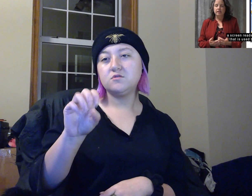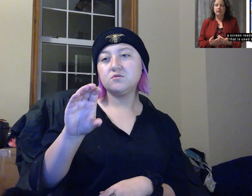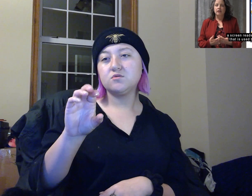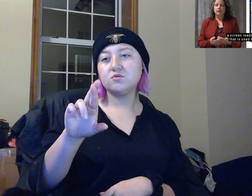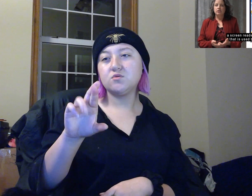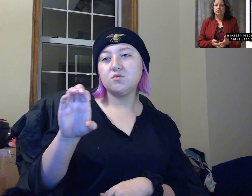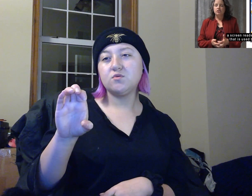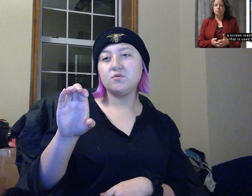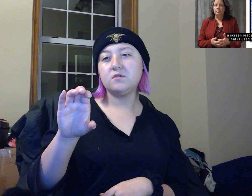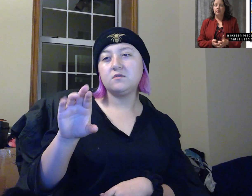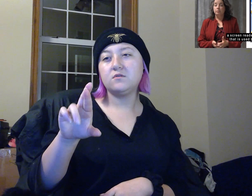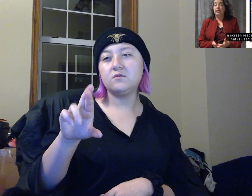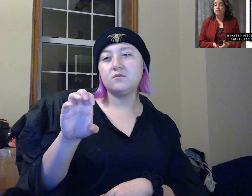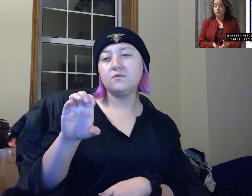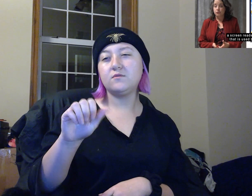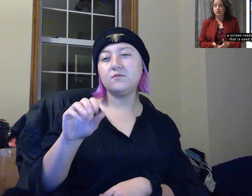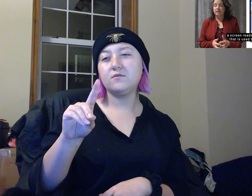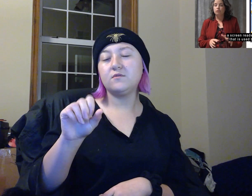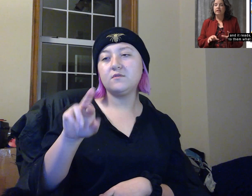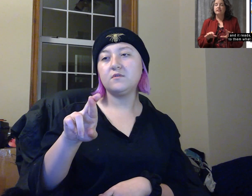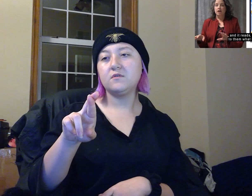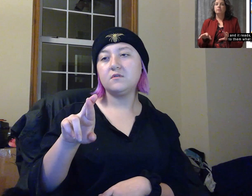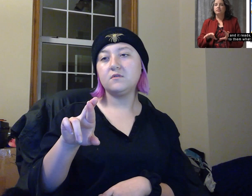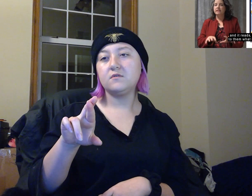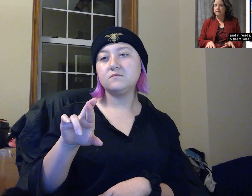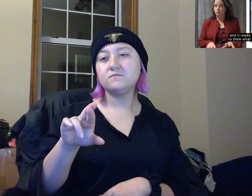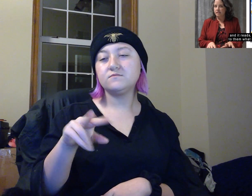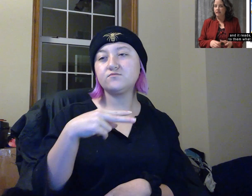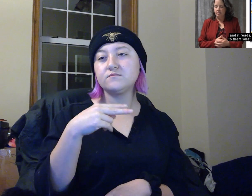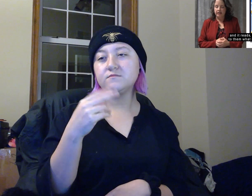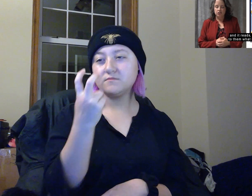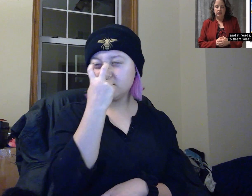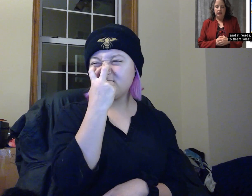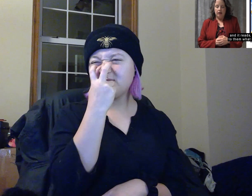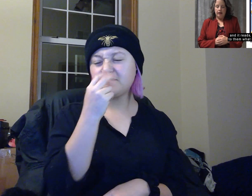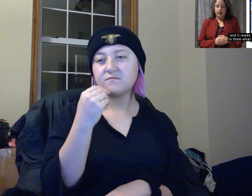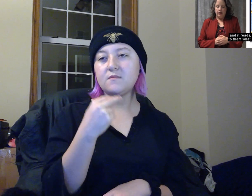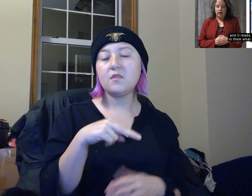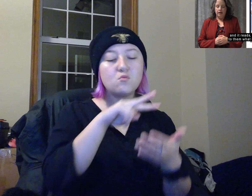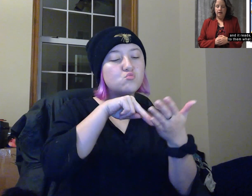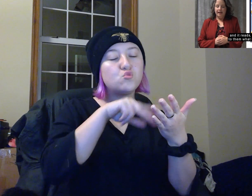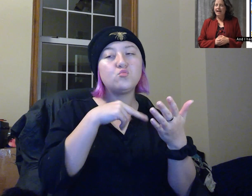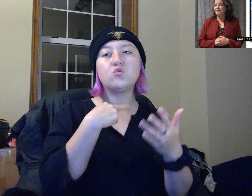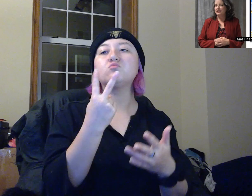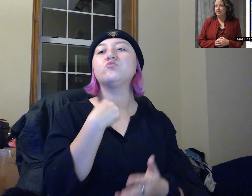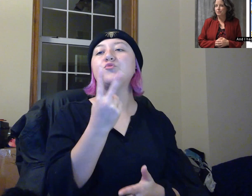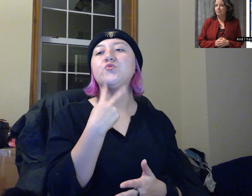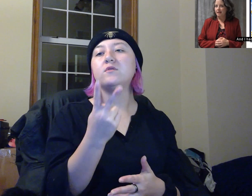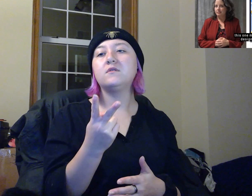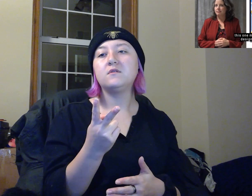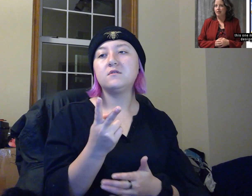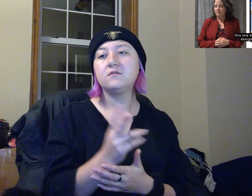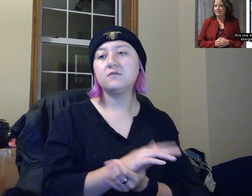technology that is used by blind users, and it audibly reads to them what is on the page. And I had a feeling this